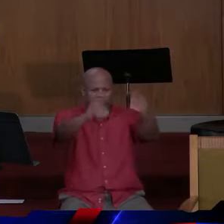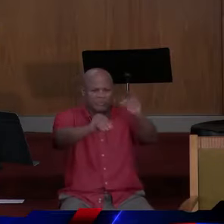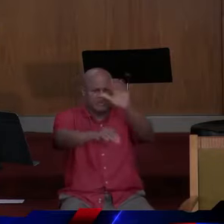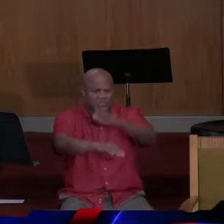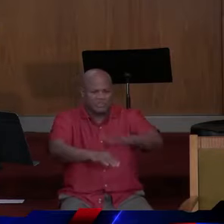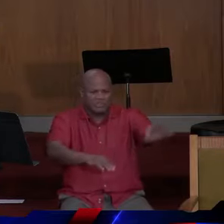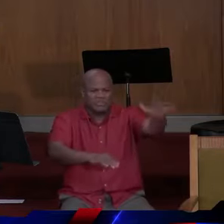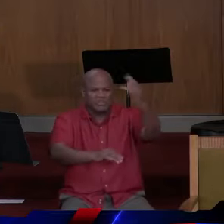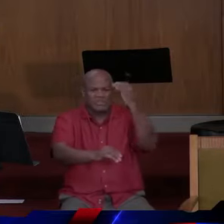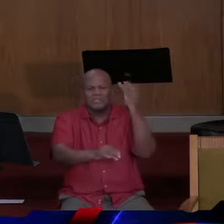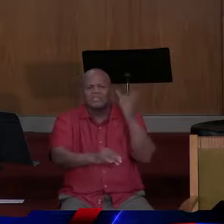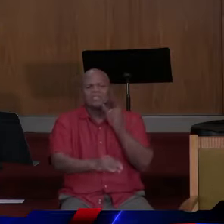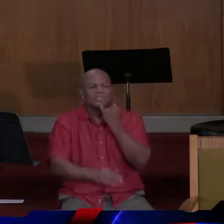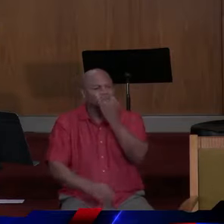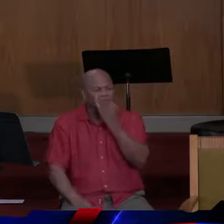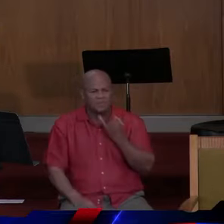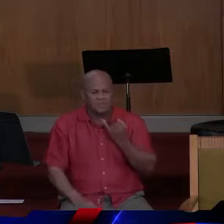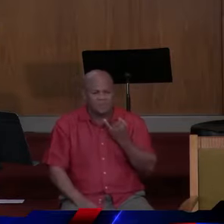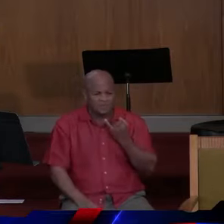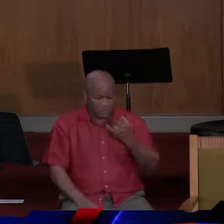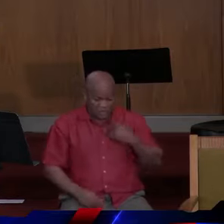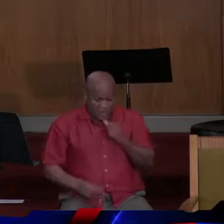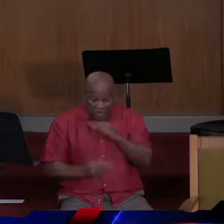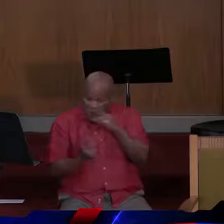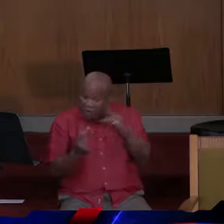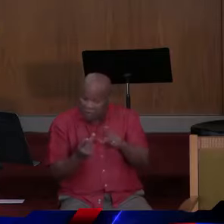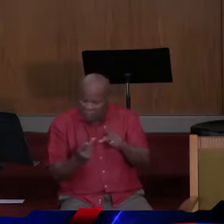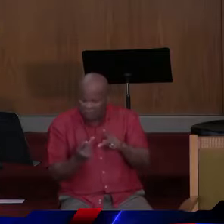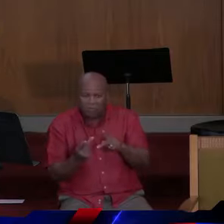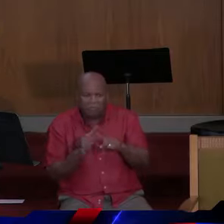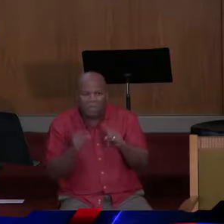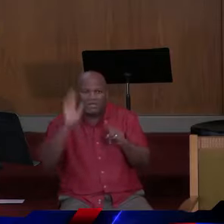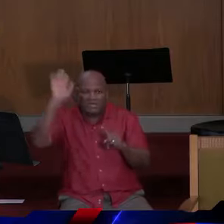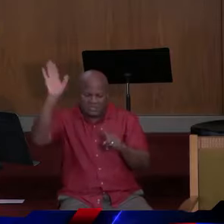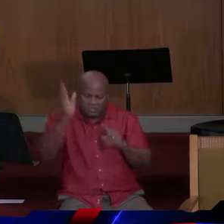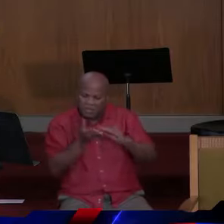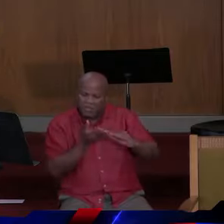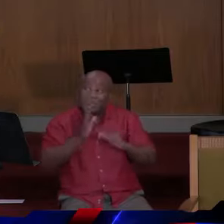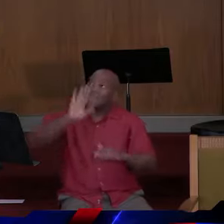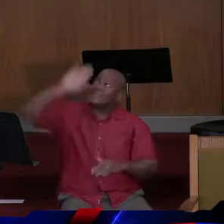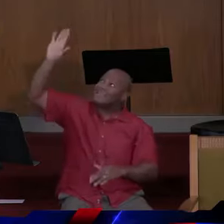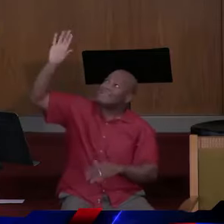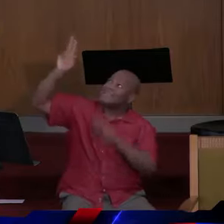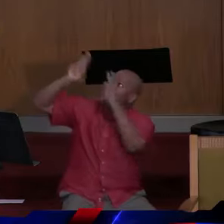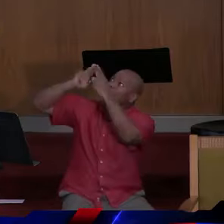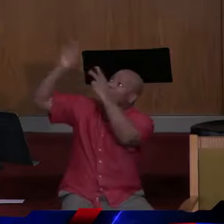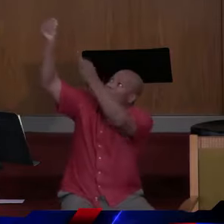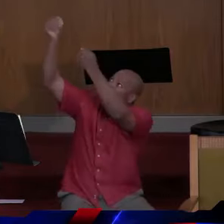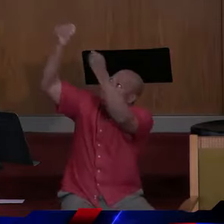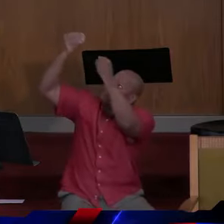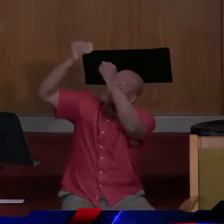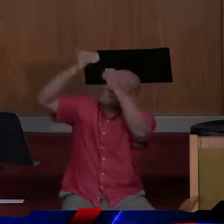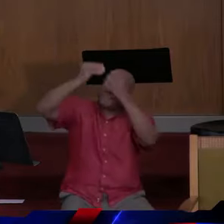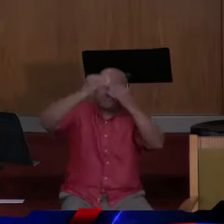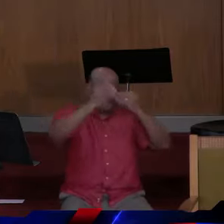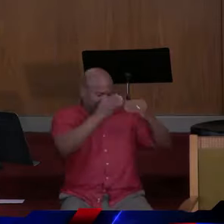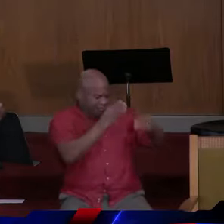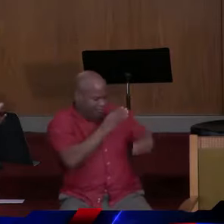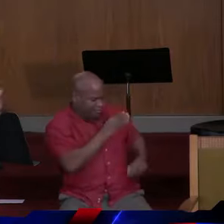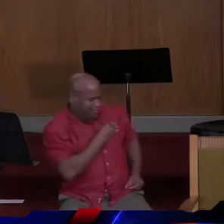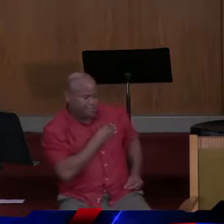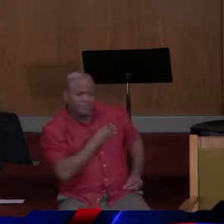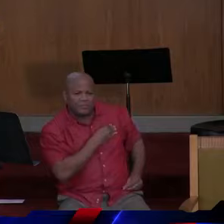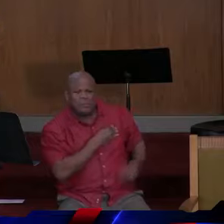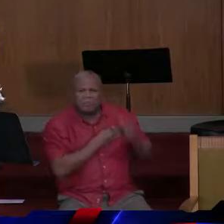not perfect. We're pardoned. But God put his name on us. God put his name on it. So many of our